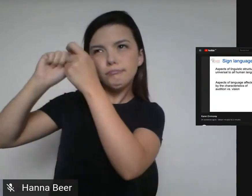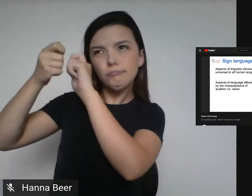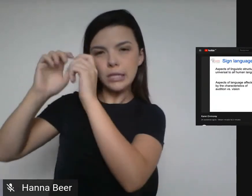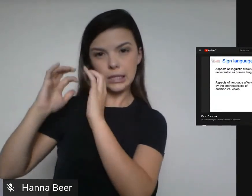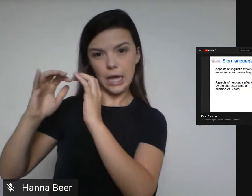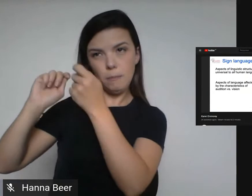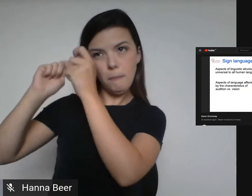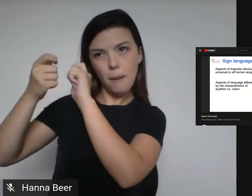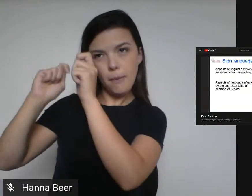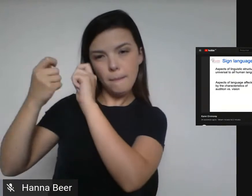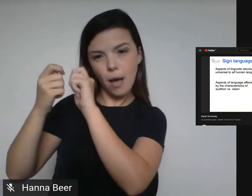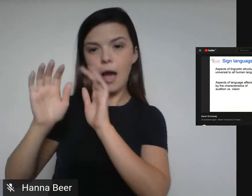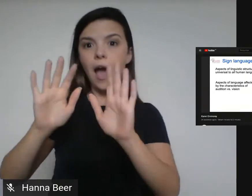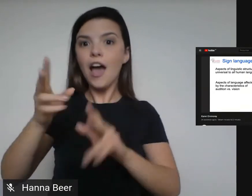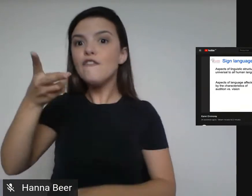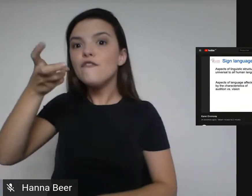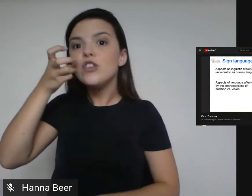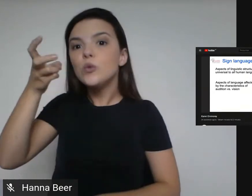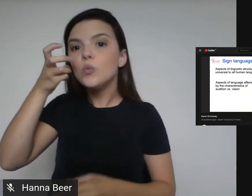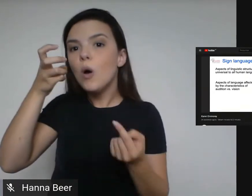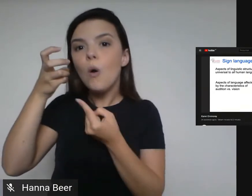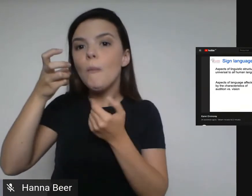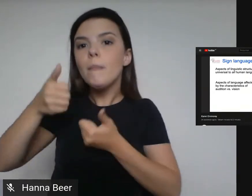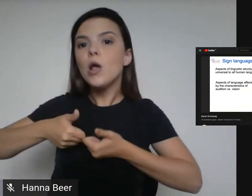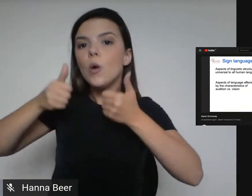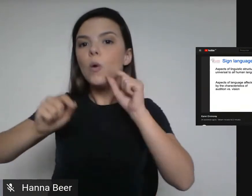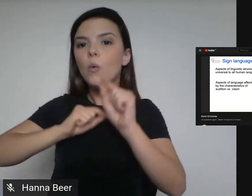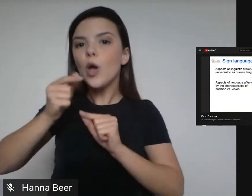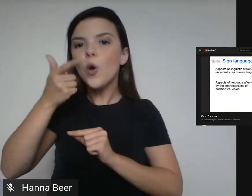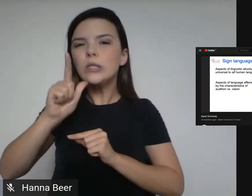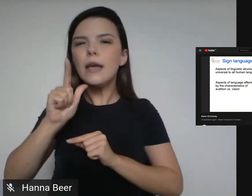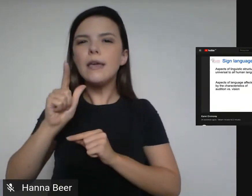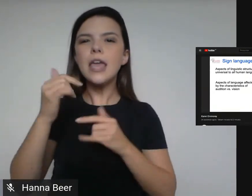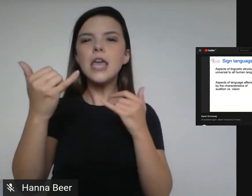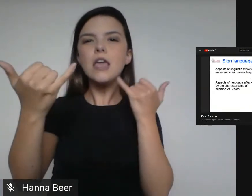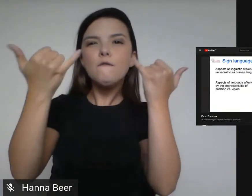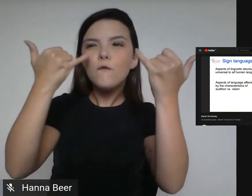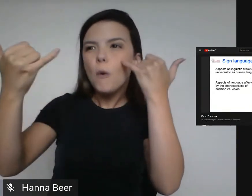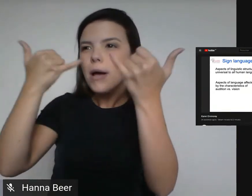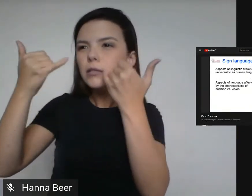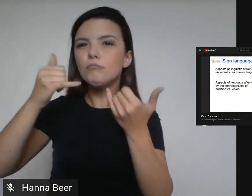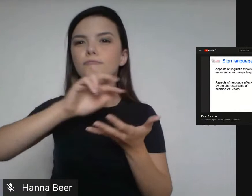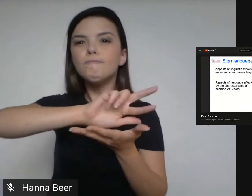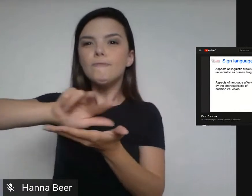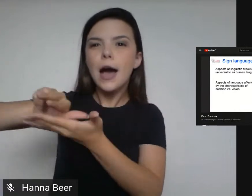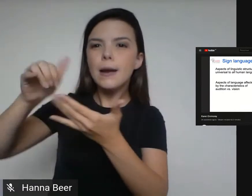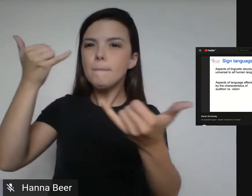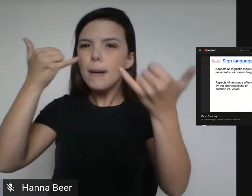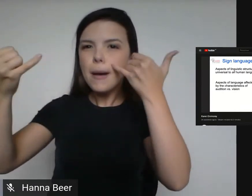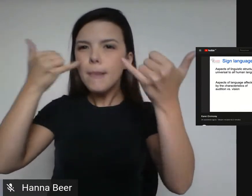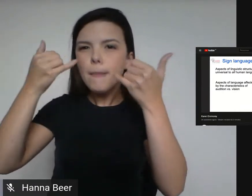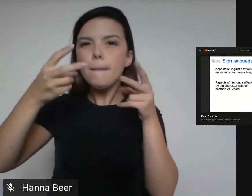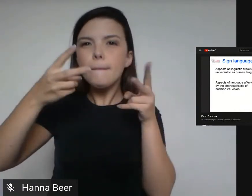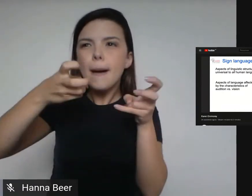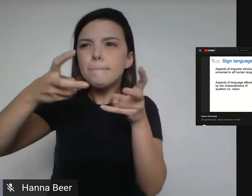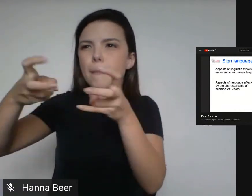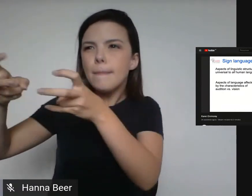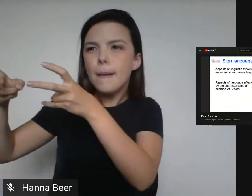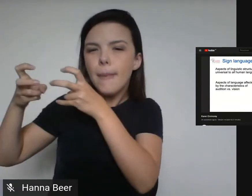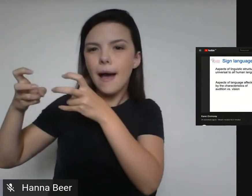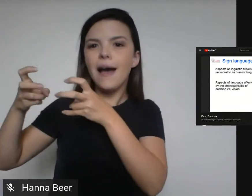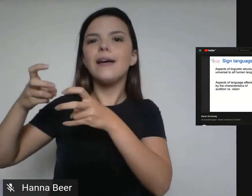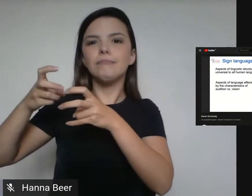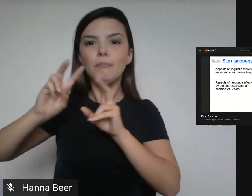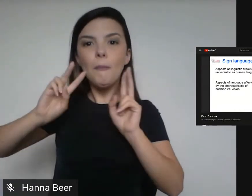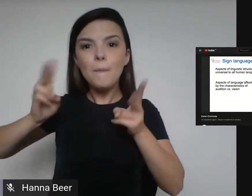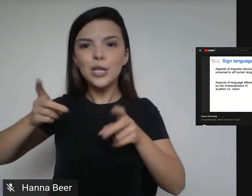information simultaneously. And these differences affect the linguistic structure of speech versus sign. So